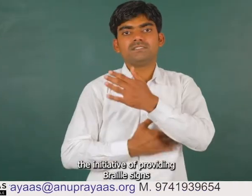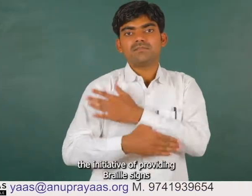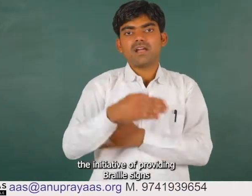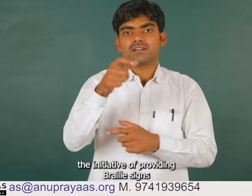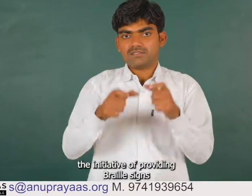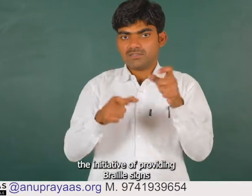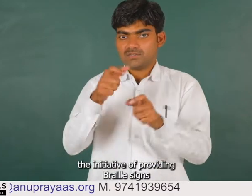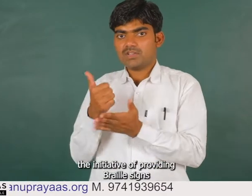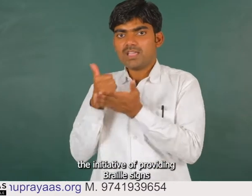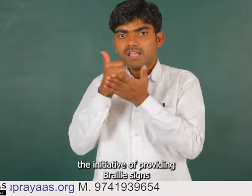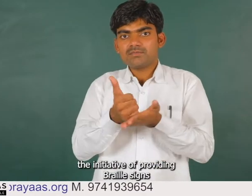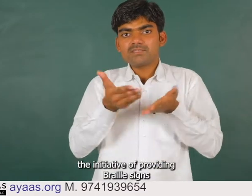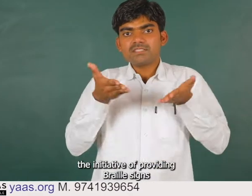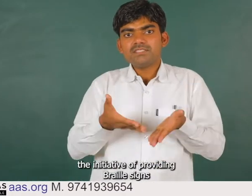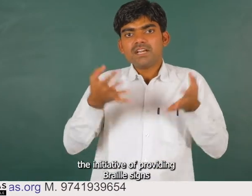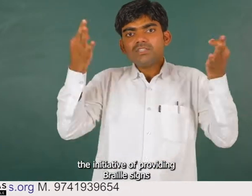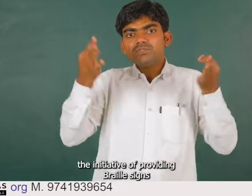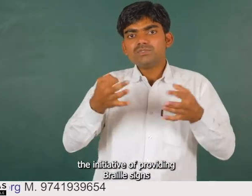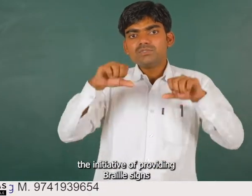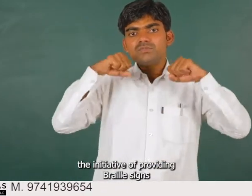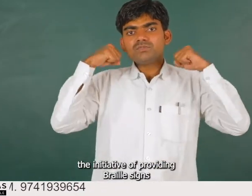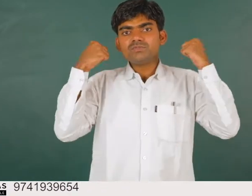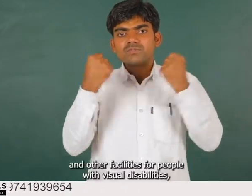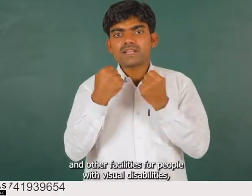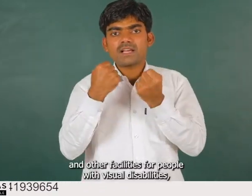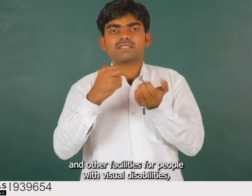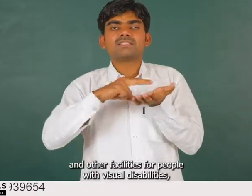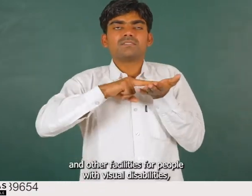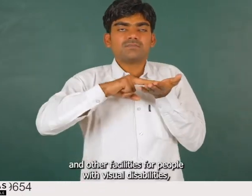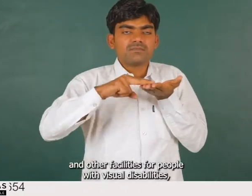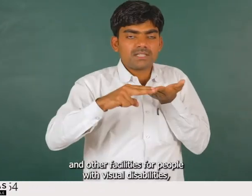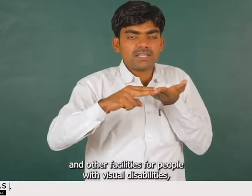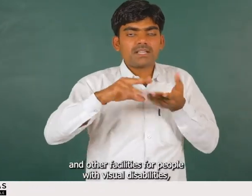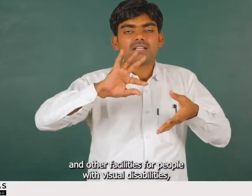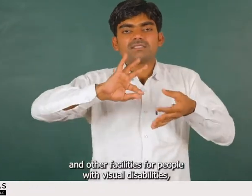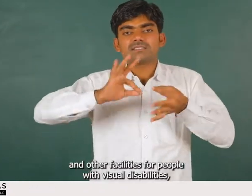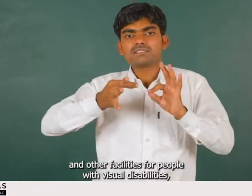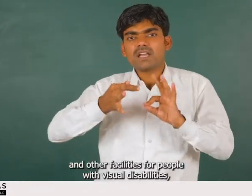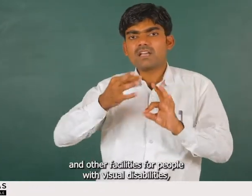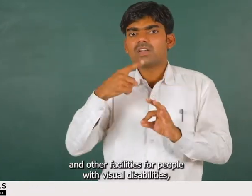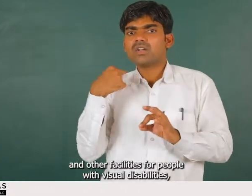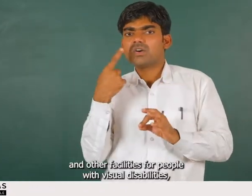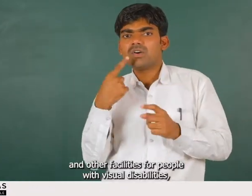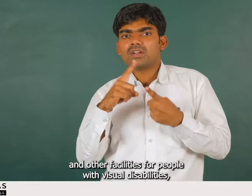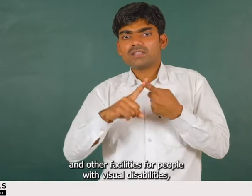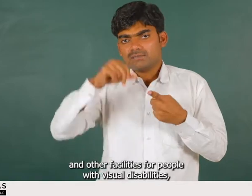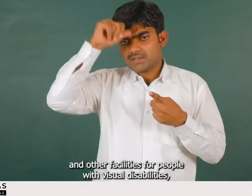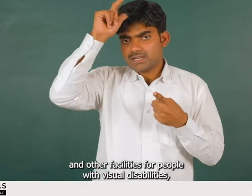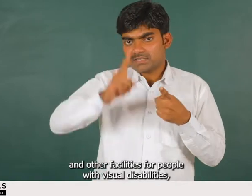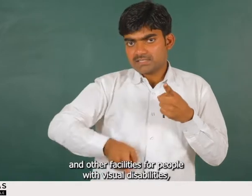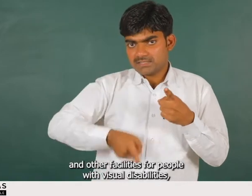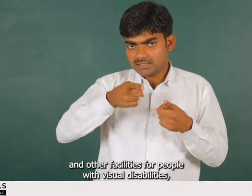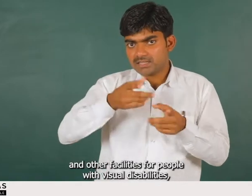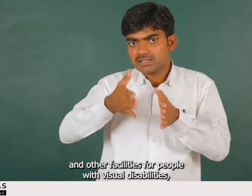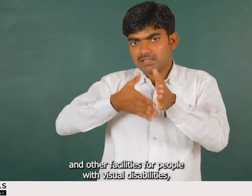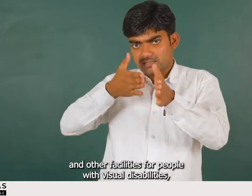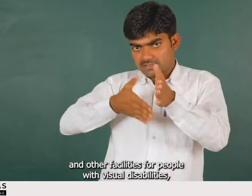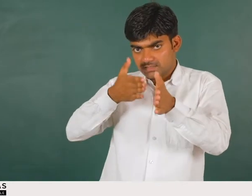The initiative of providing Braille signs and other facilities for people with visual